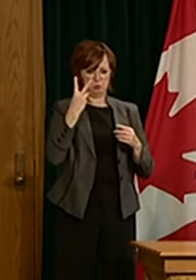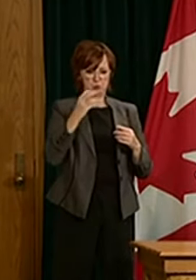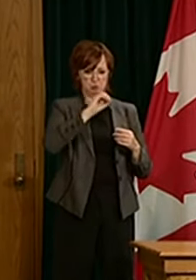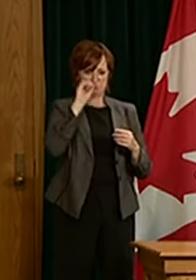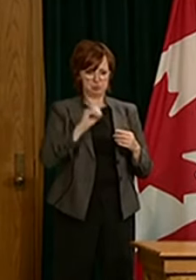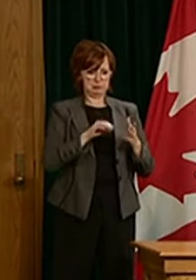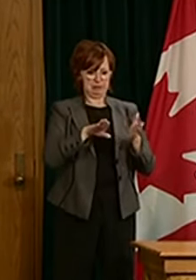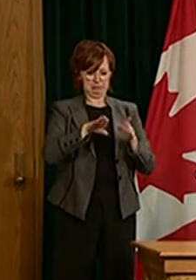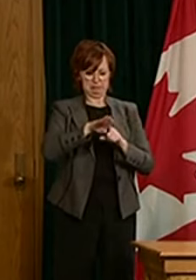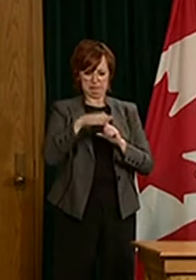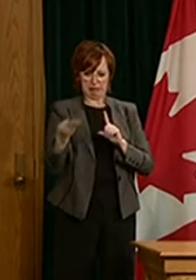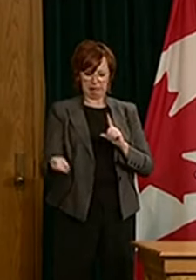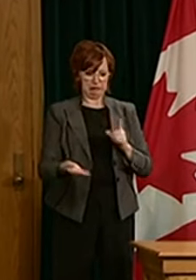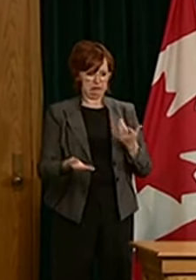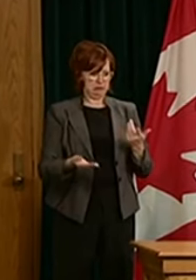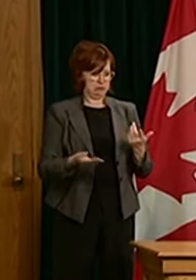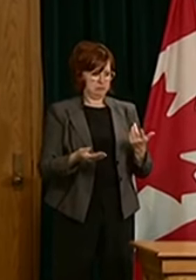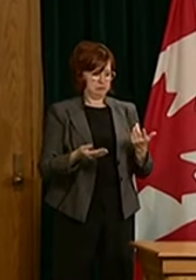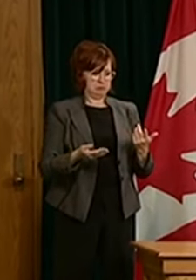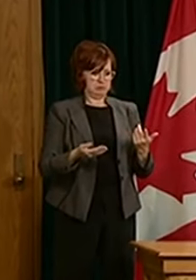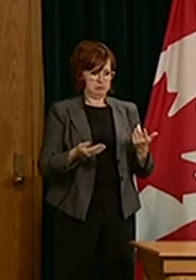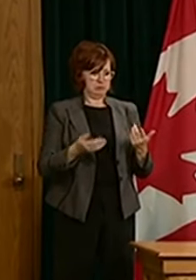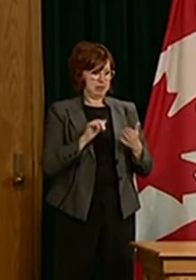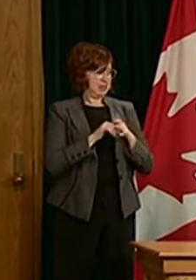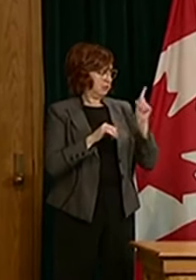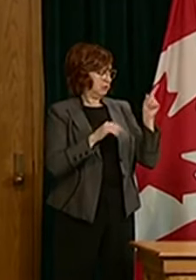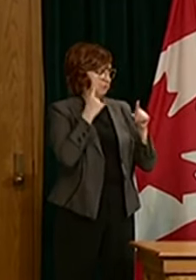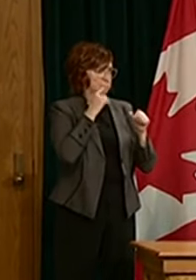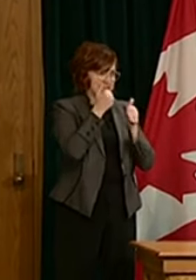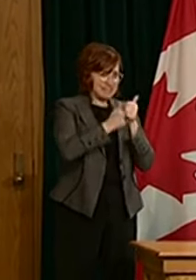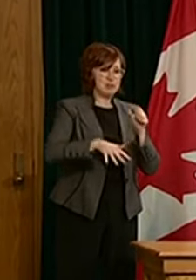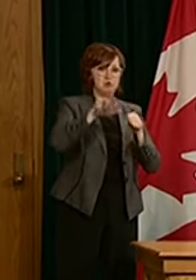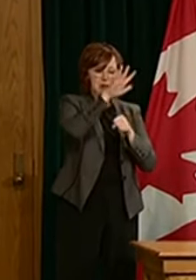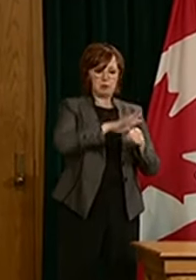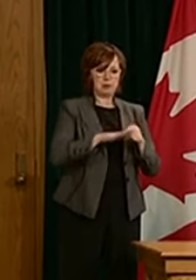different numbers for different regions according to demographics?